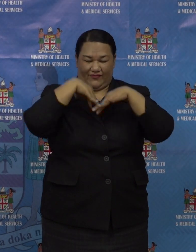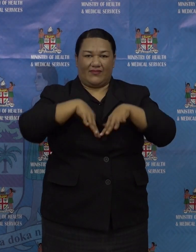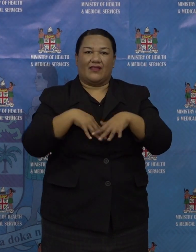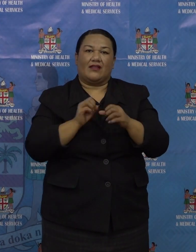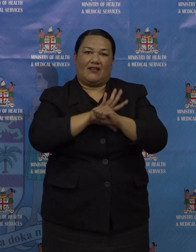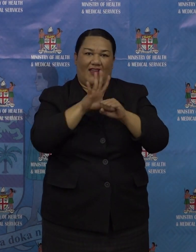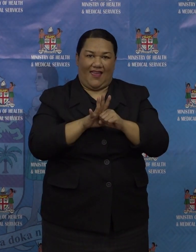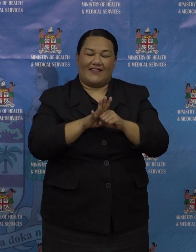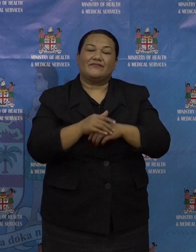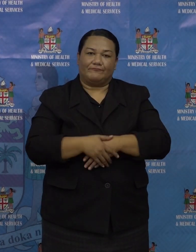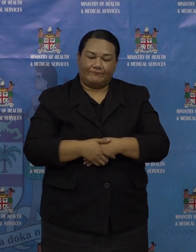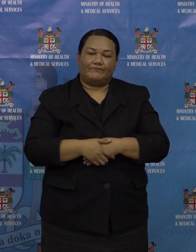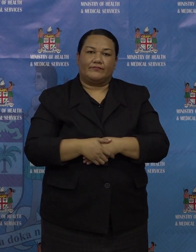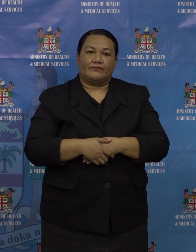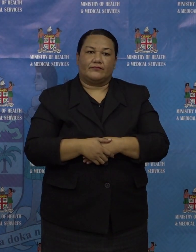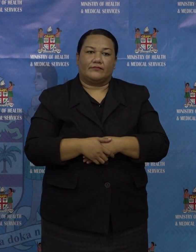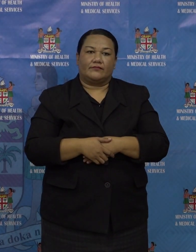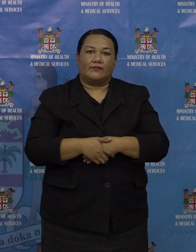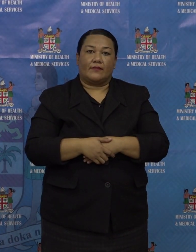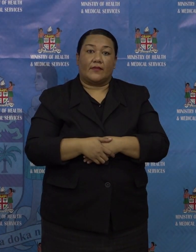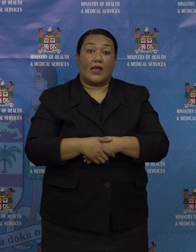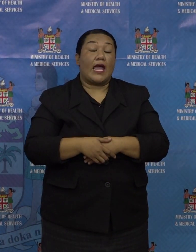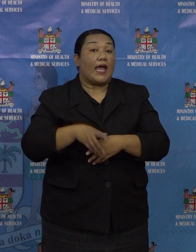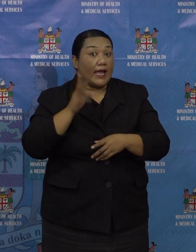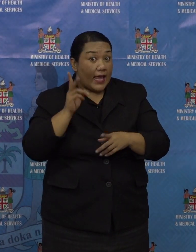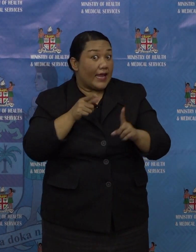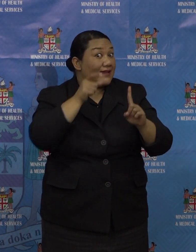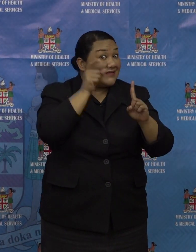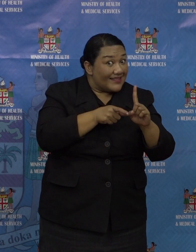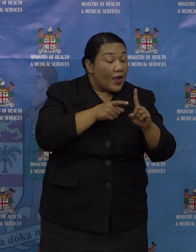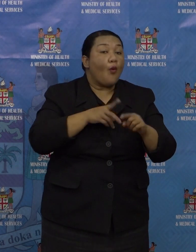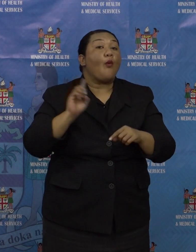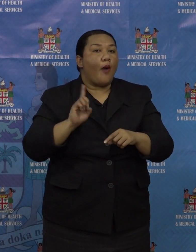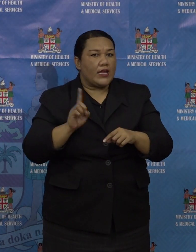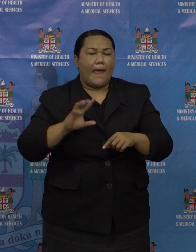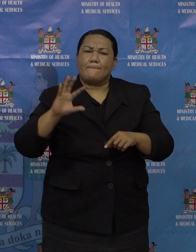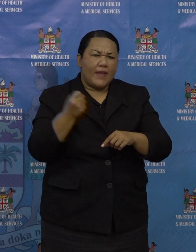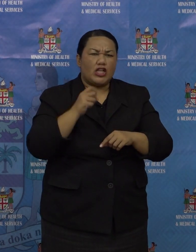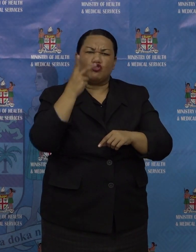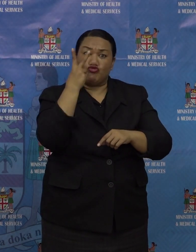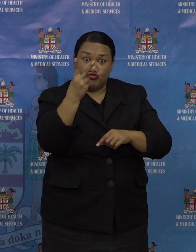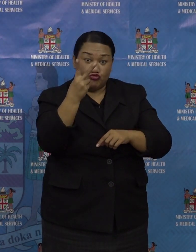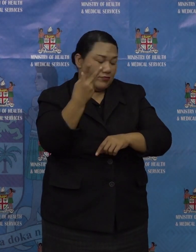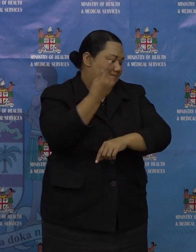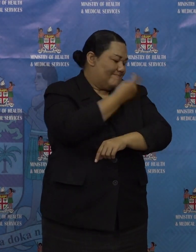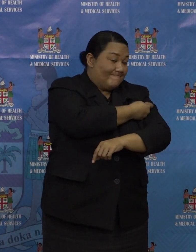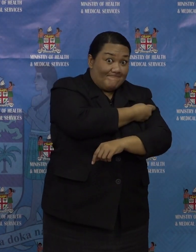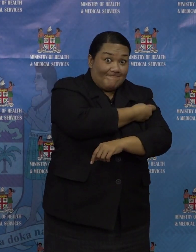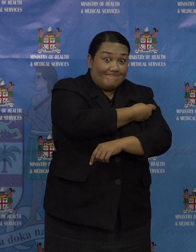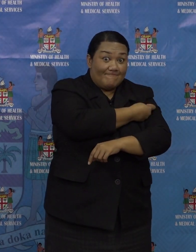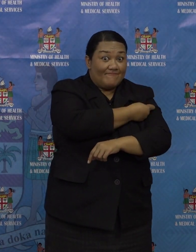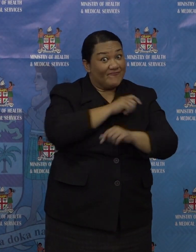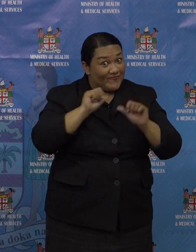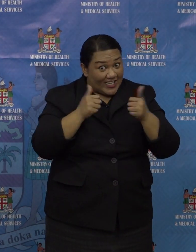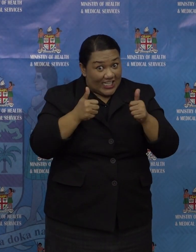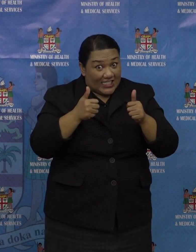with the virus. Again, a person must have 2 doses of the vaccine and wait at least 2 weeks after the second dose